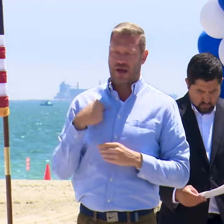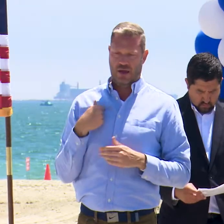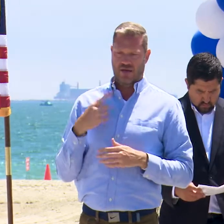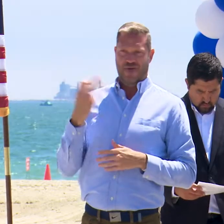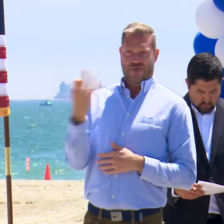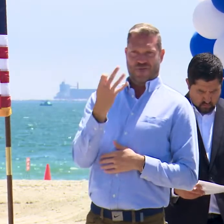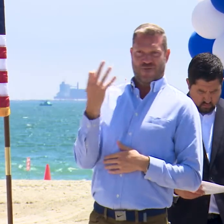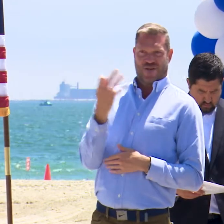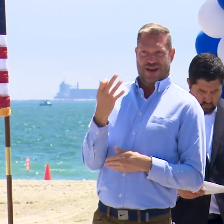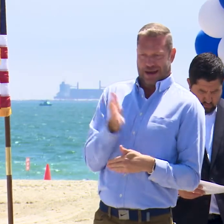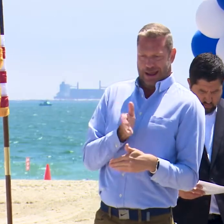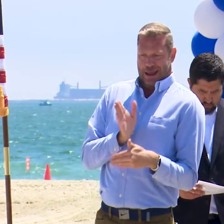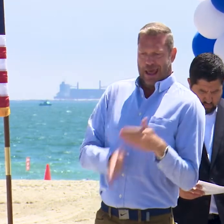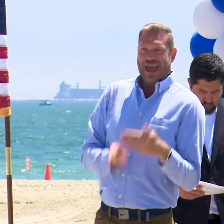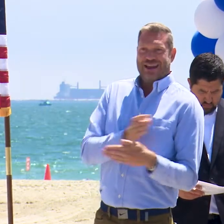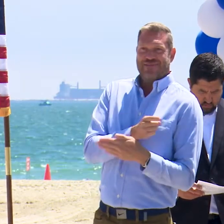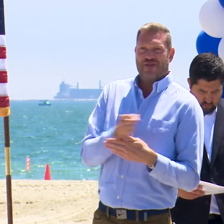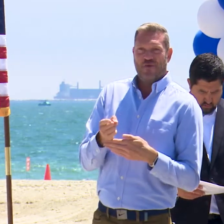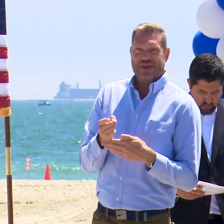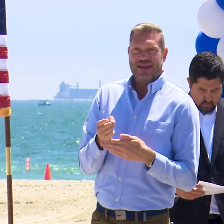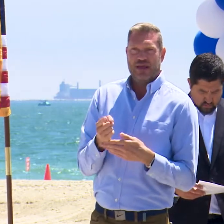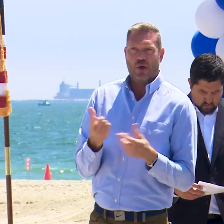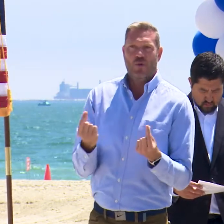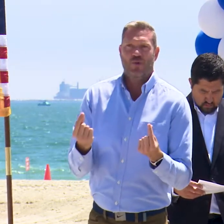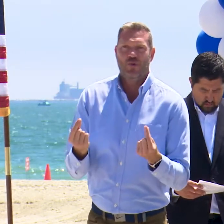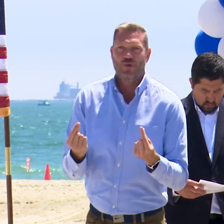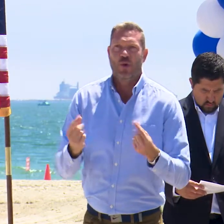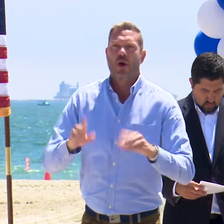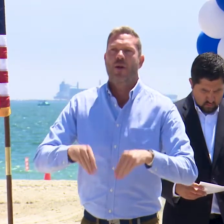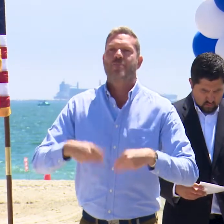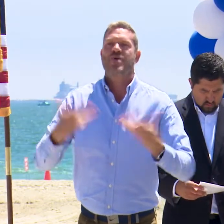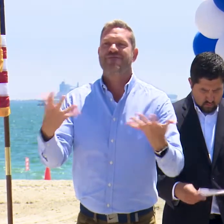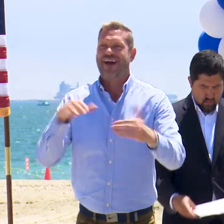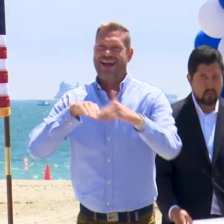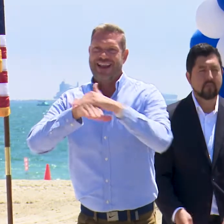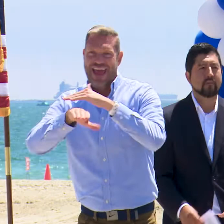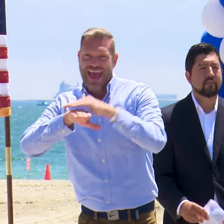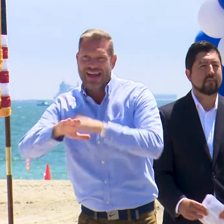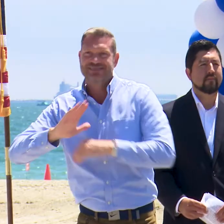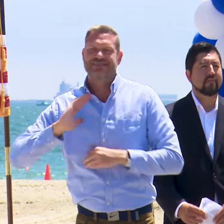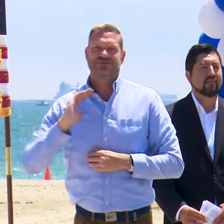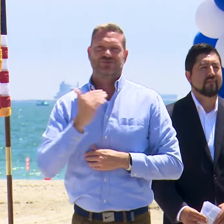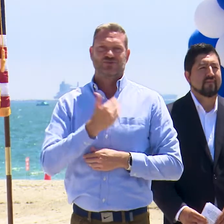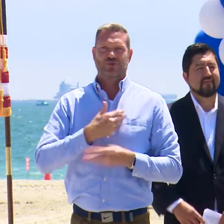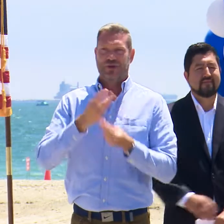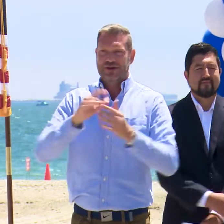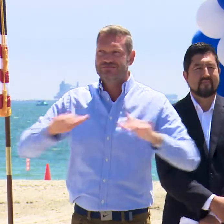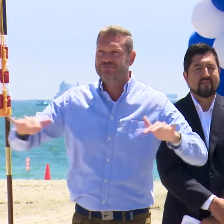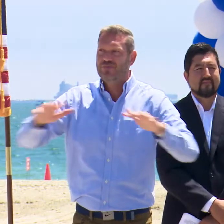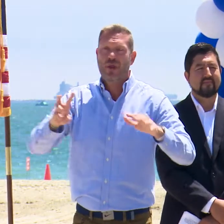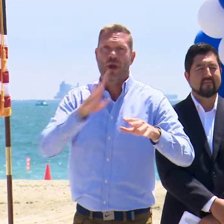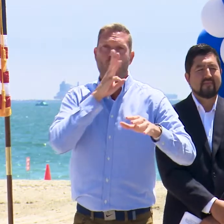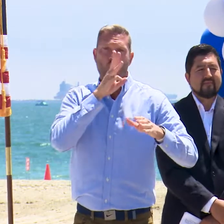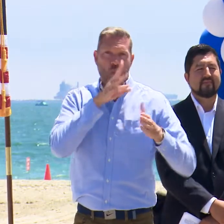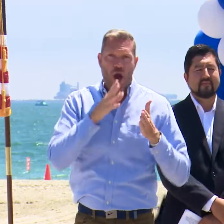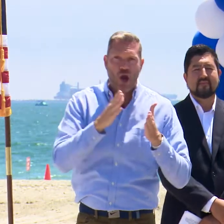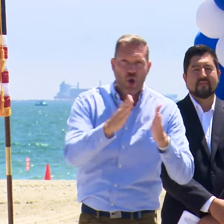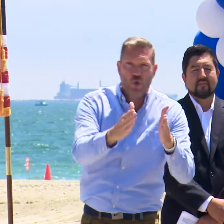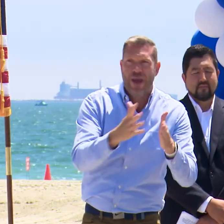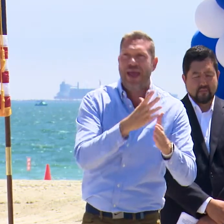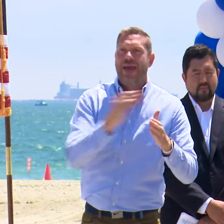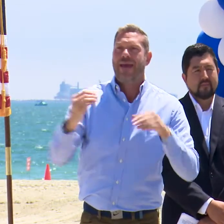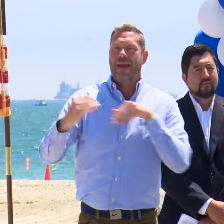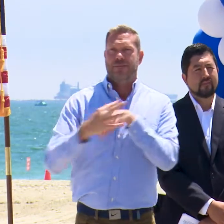provide great access to our facilities, our waterways, and our beachfront. And we're doing that going into this summer